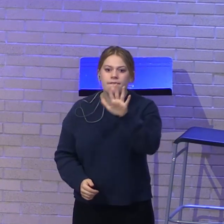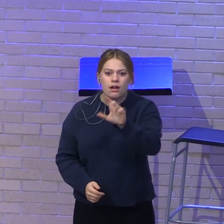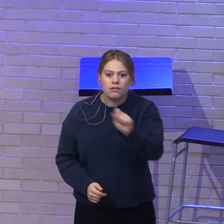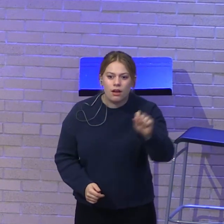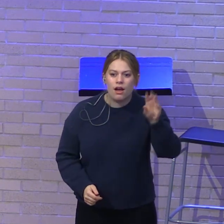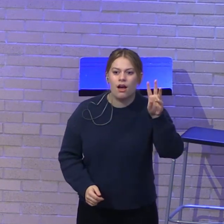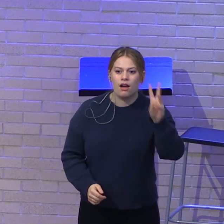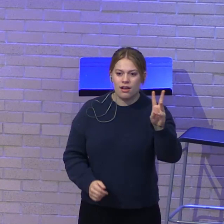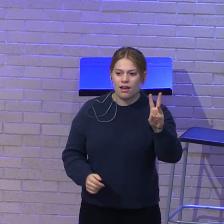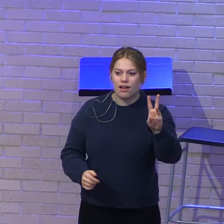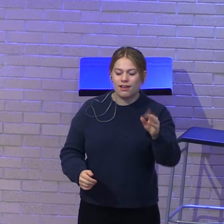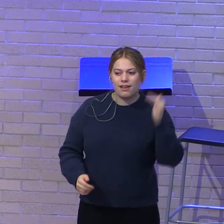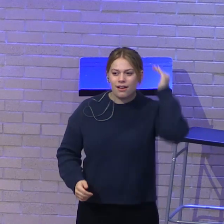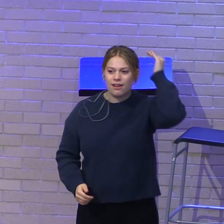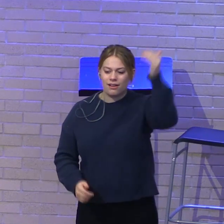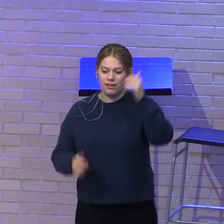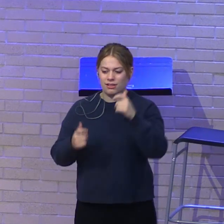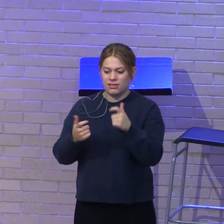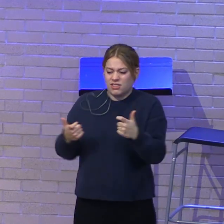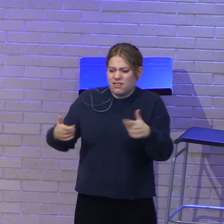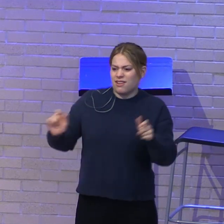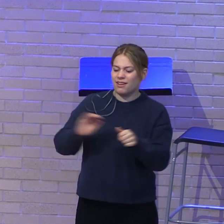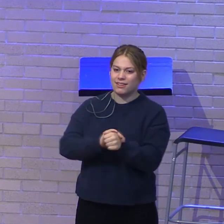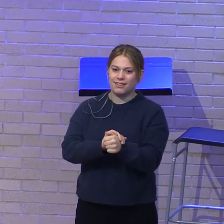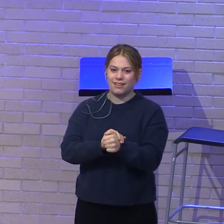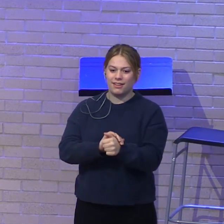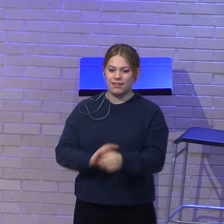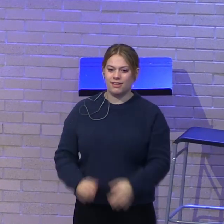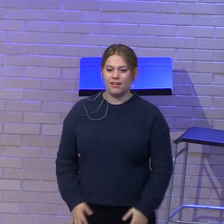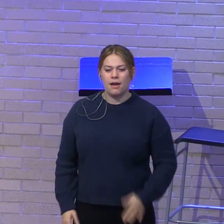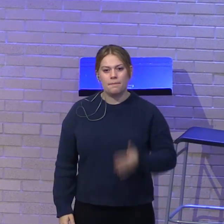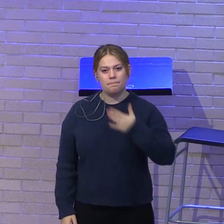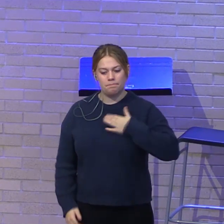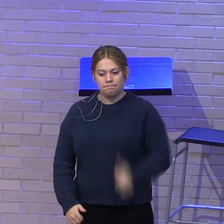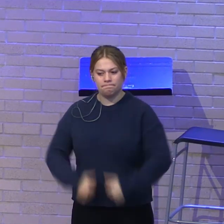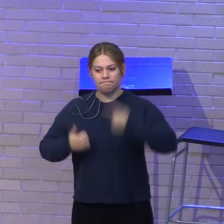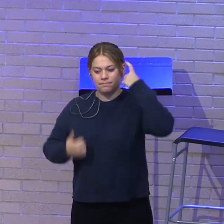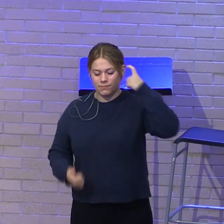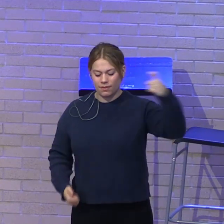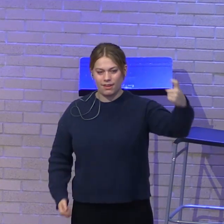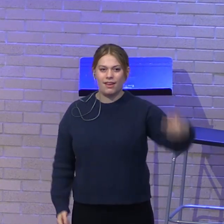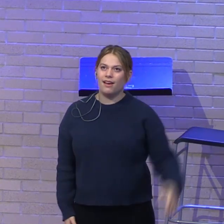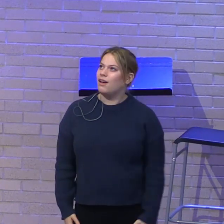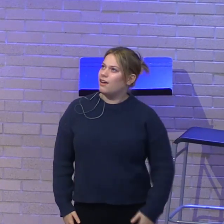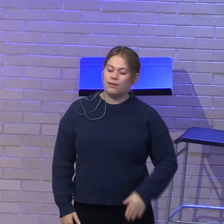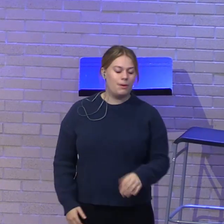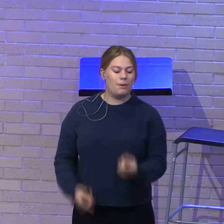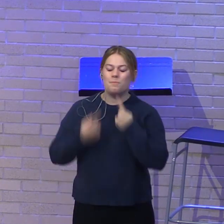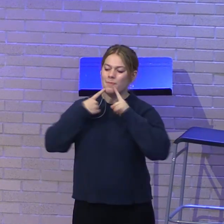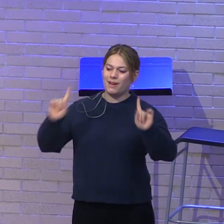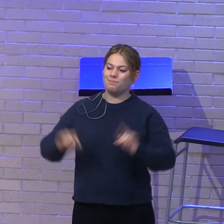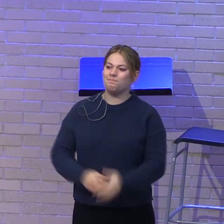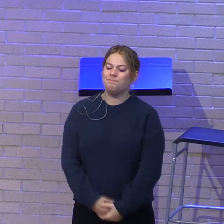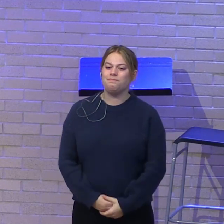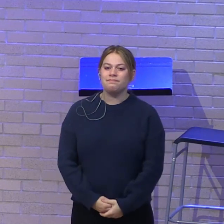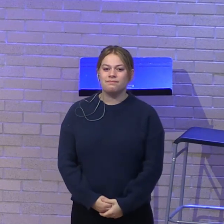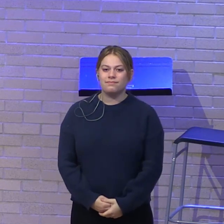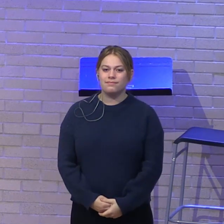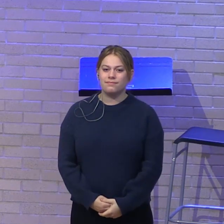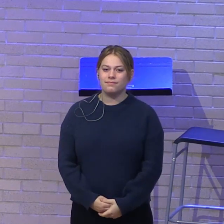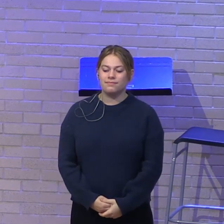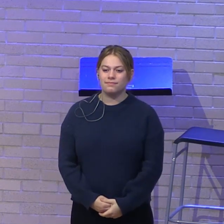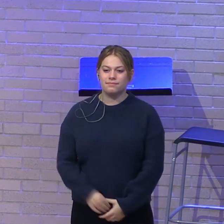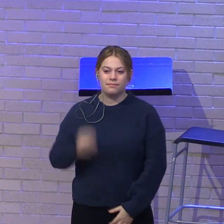tortoises. So there we have one of my life's dreams ever since I was a small child fulfilled.